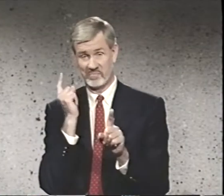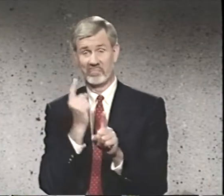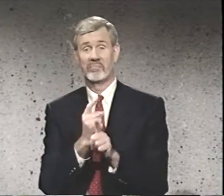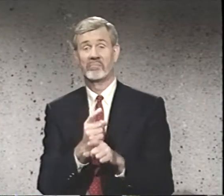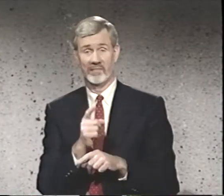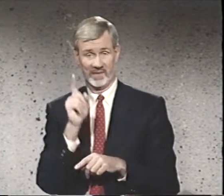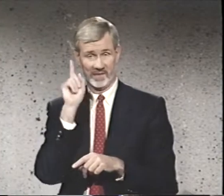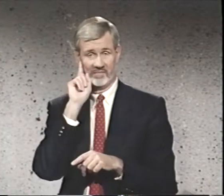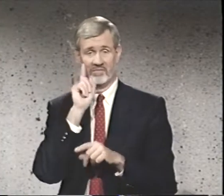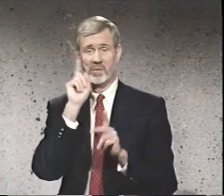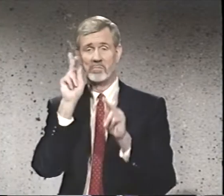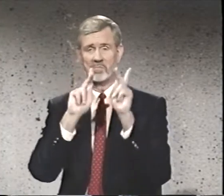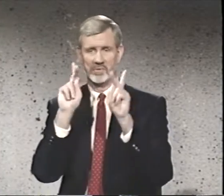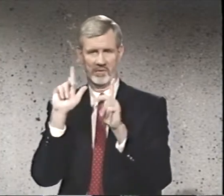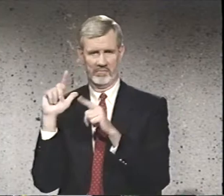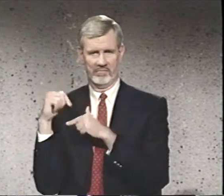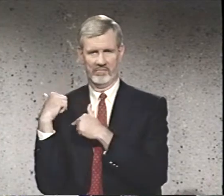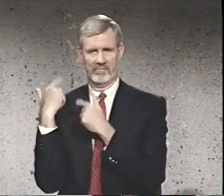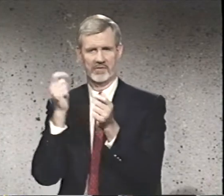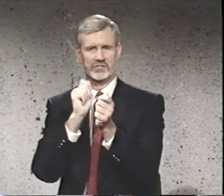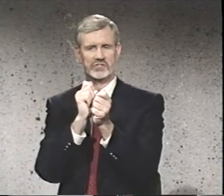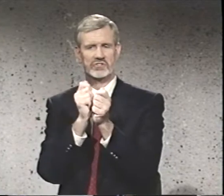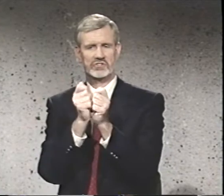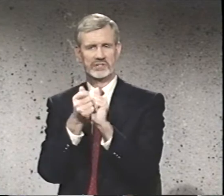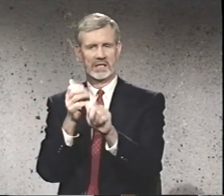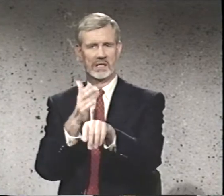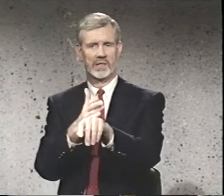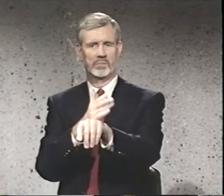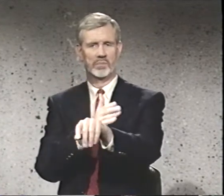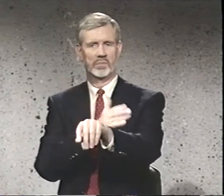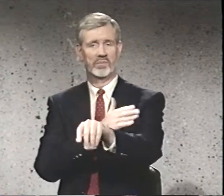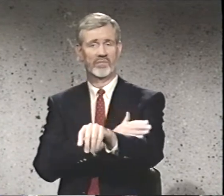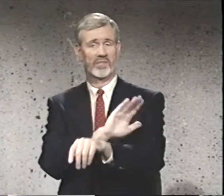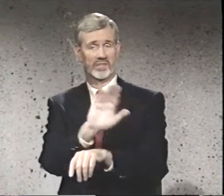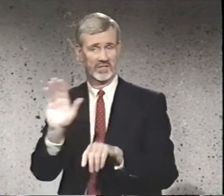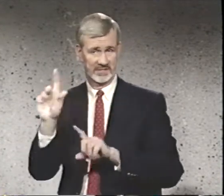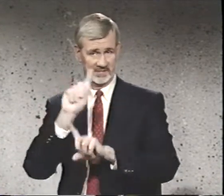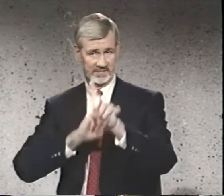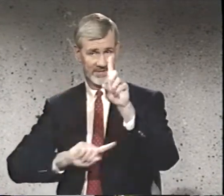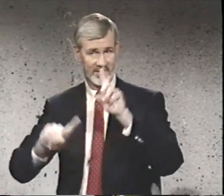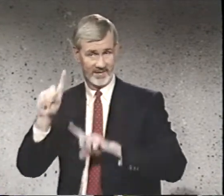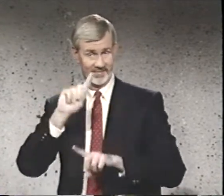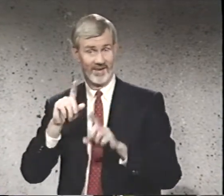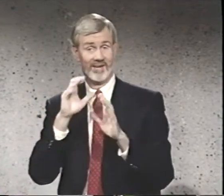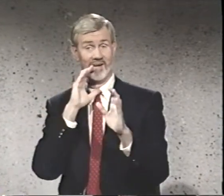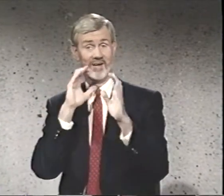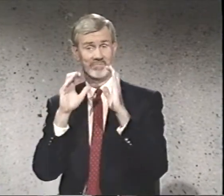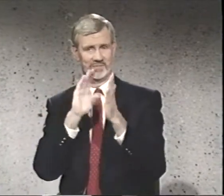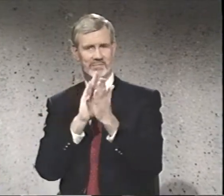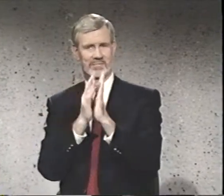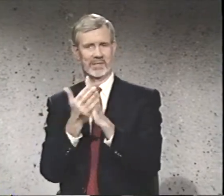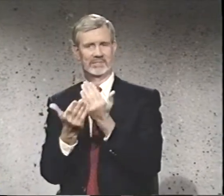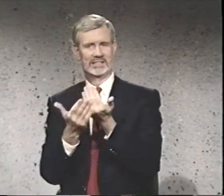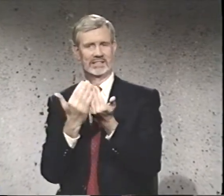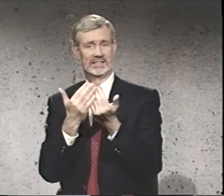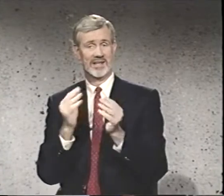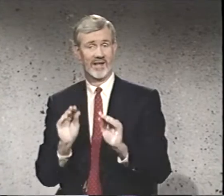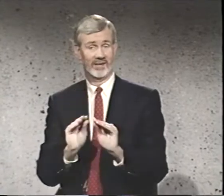That's right. Deaf people have changed and improved on their signs so communication is easy and